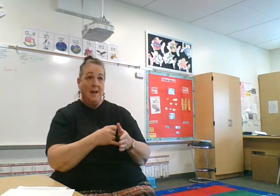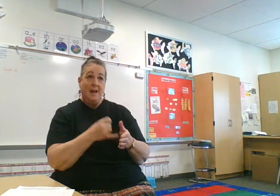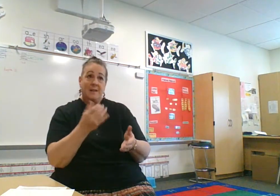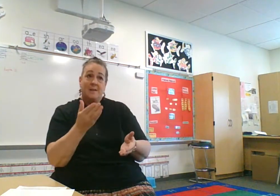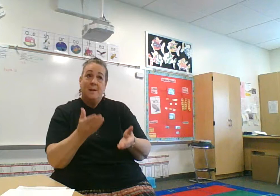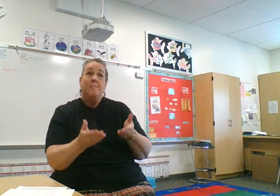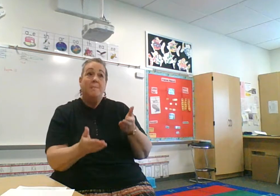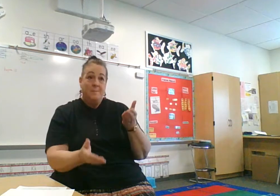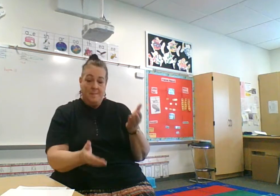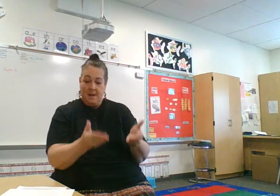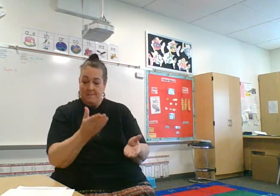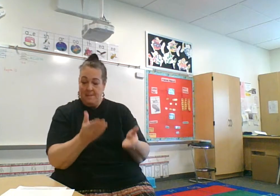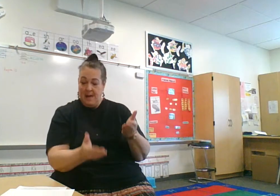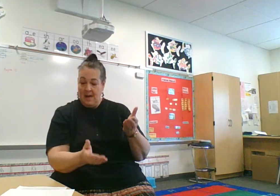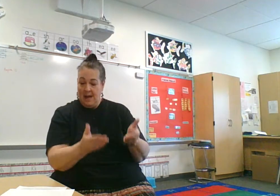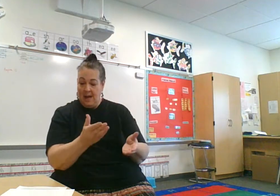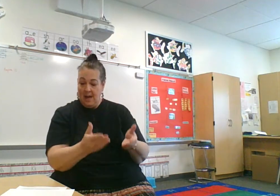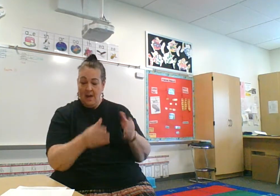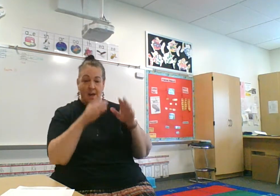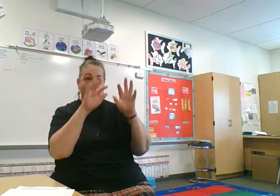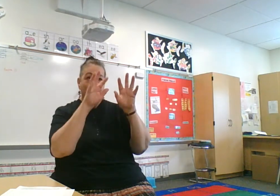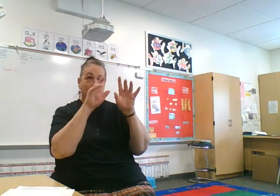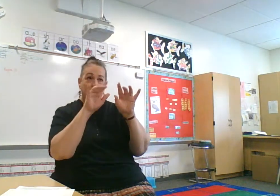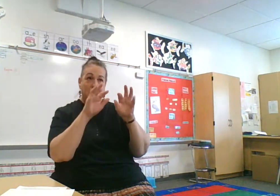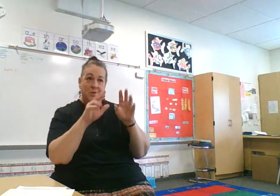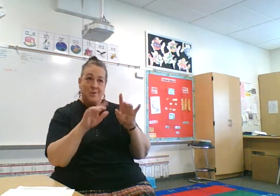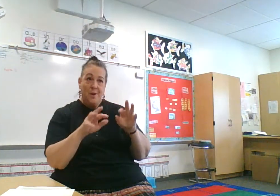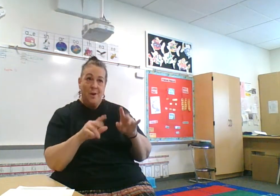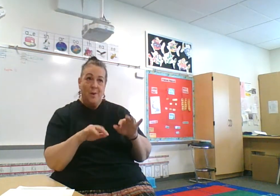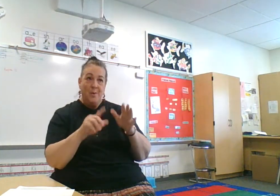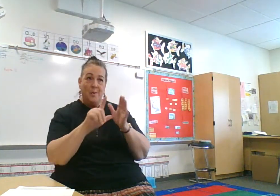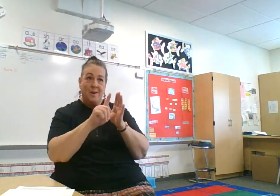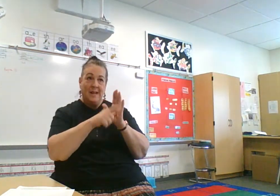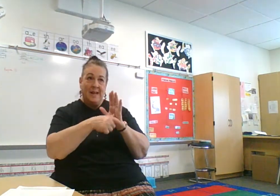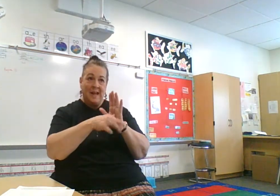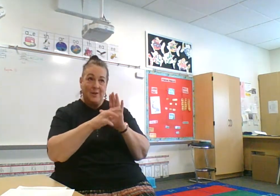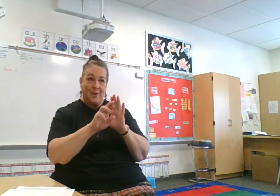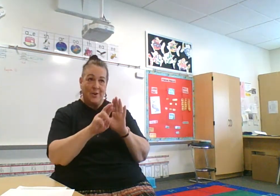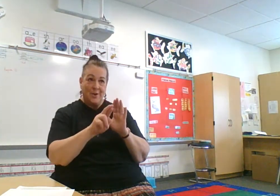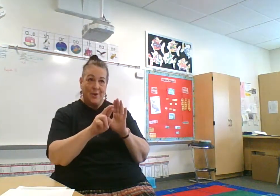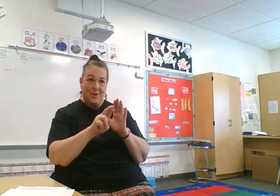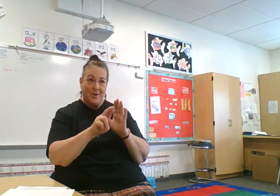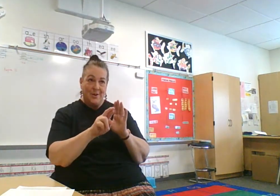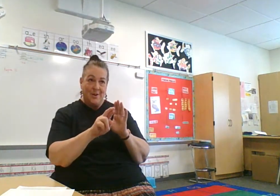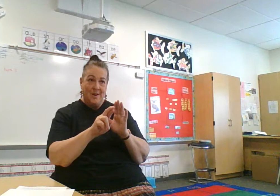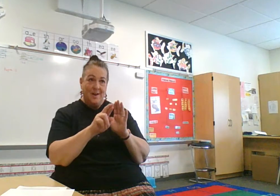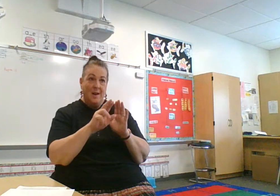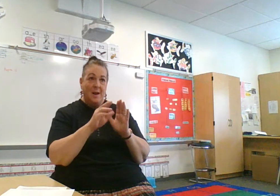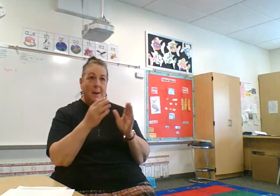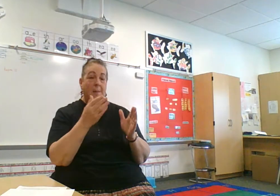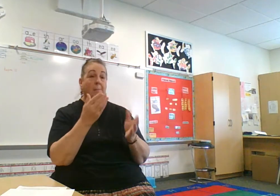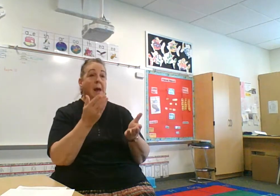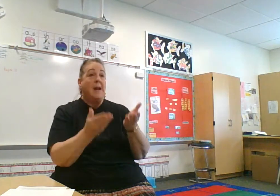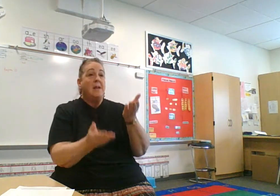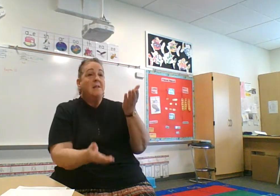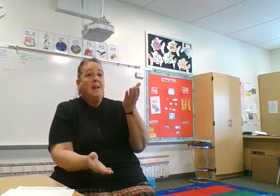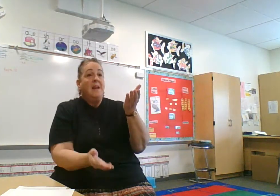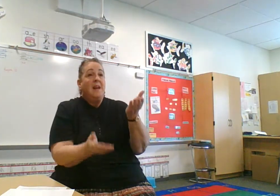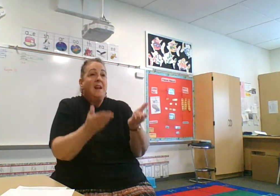It may snow later. Like May? May is